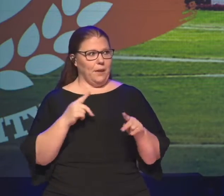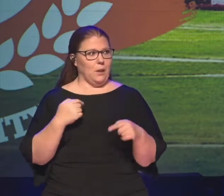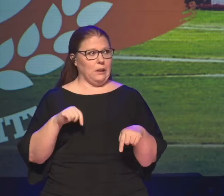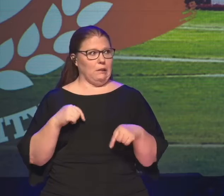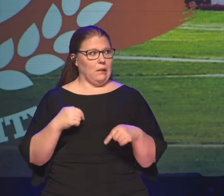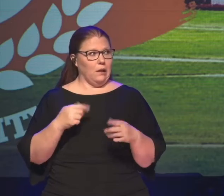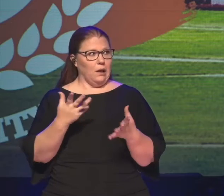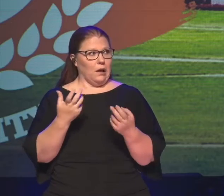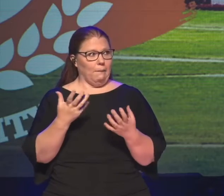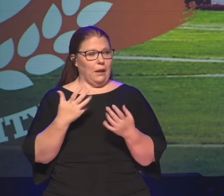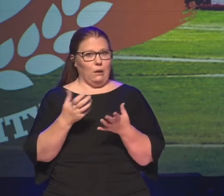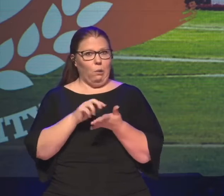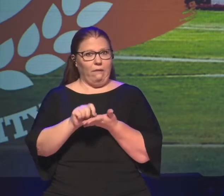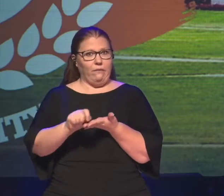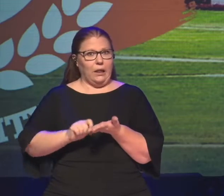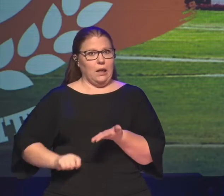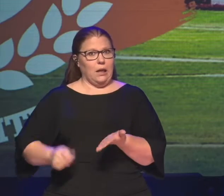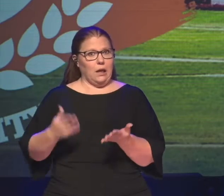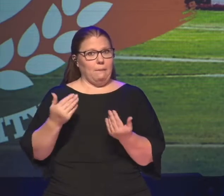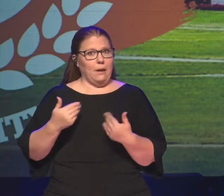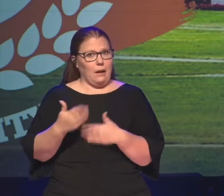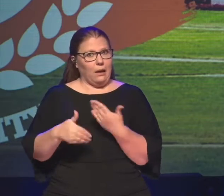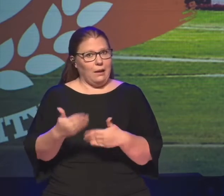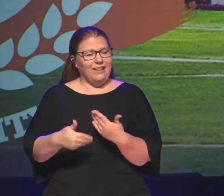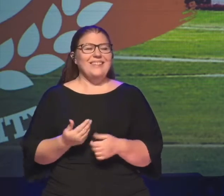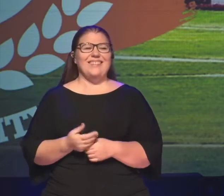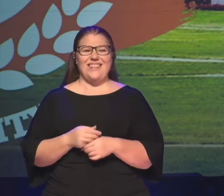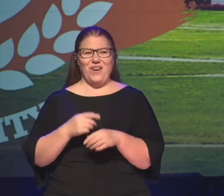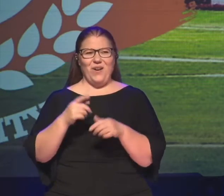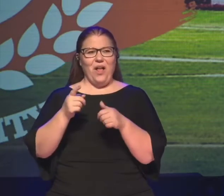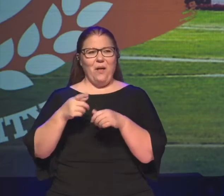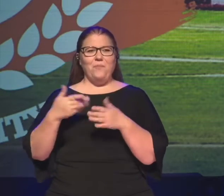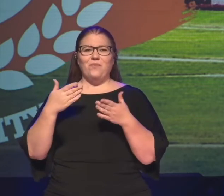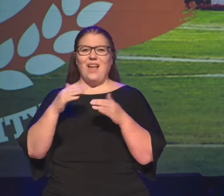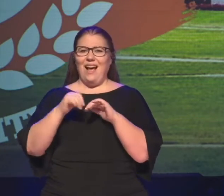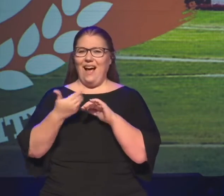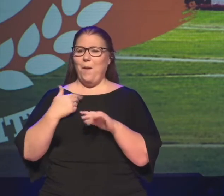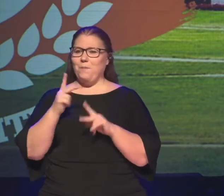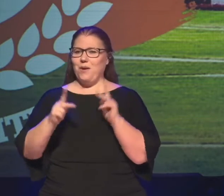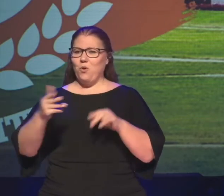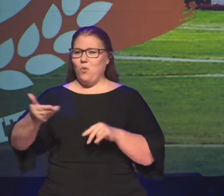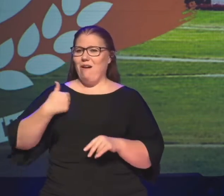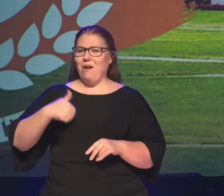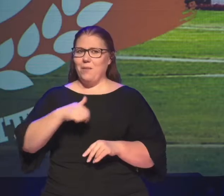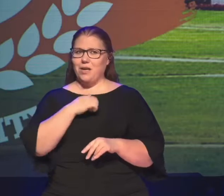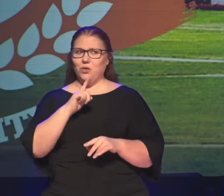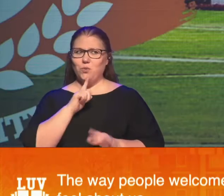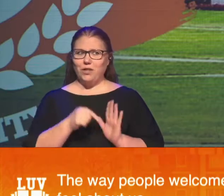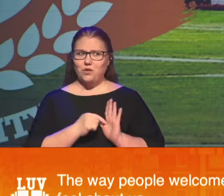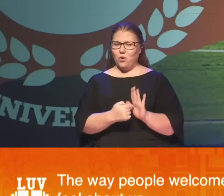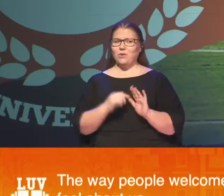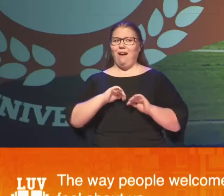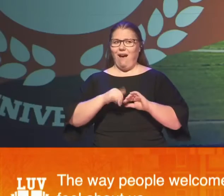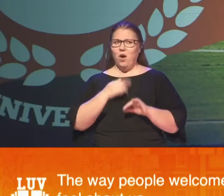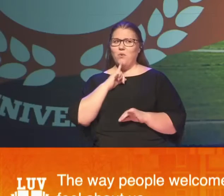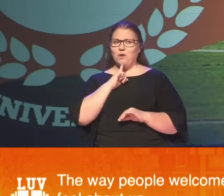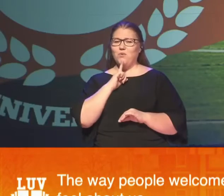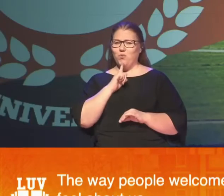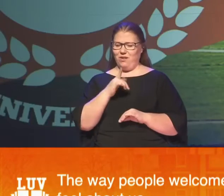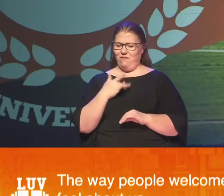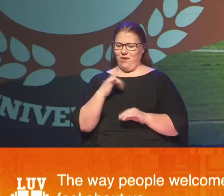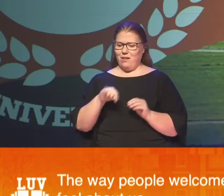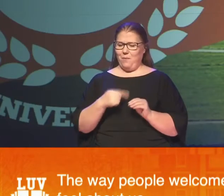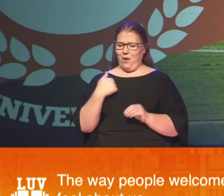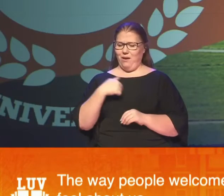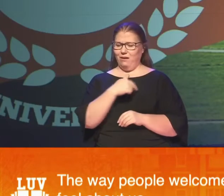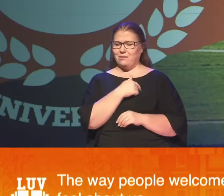a fill-in. Let's go, right? Here's your first one. The way people welcome us really reveals how they truly feel about